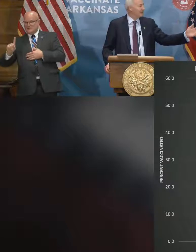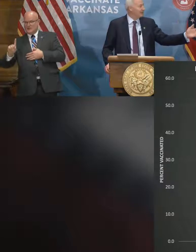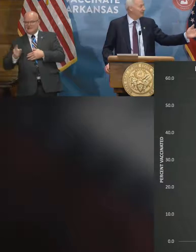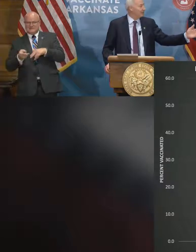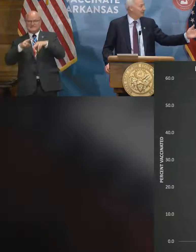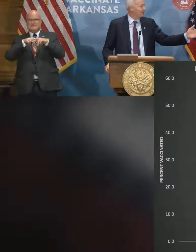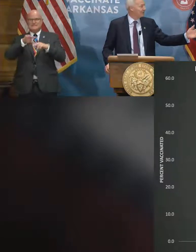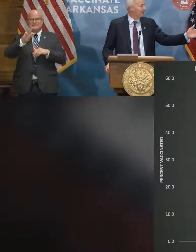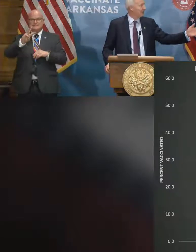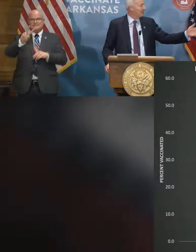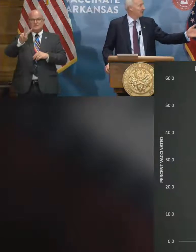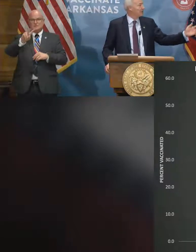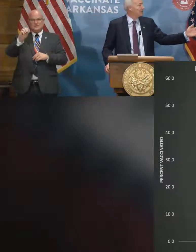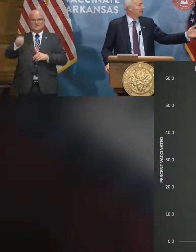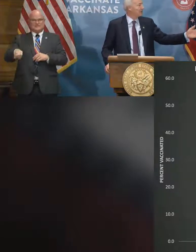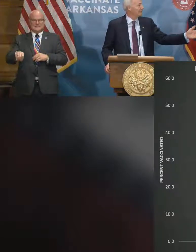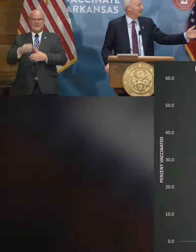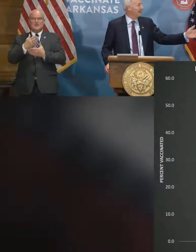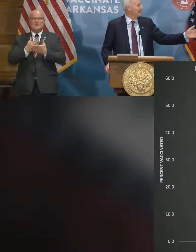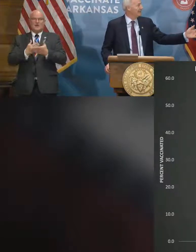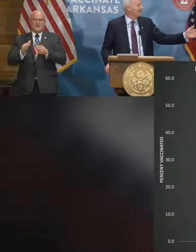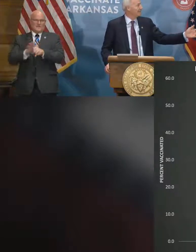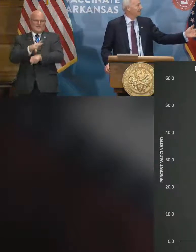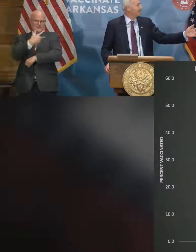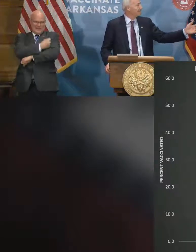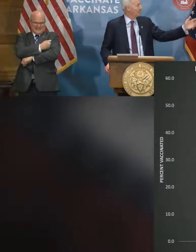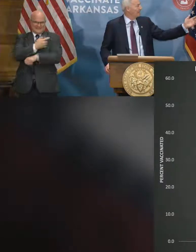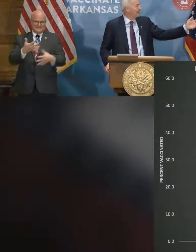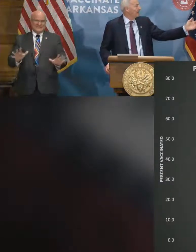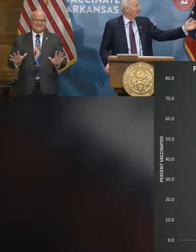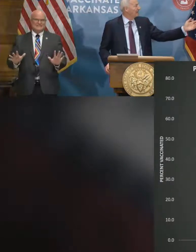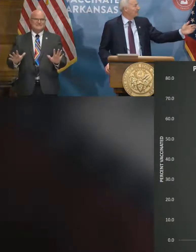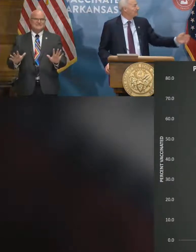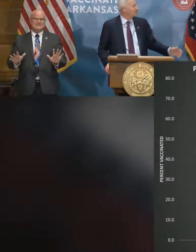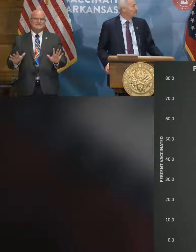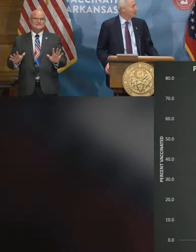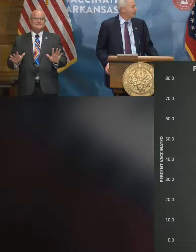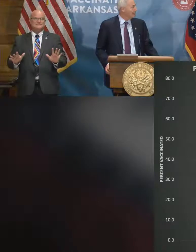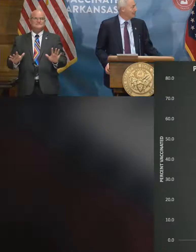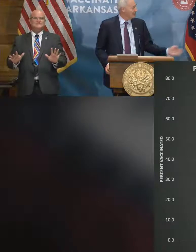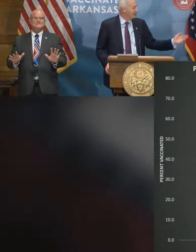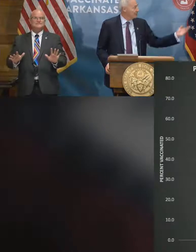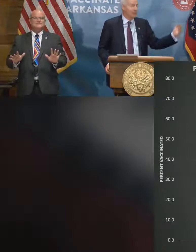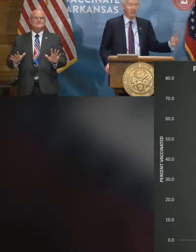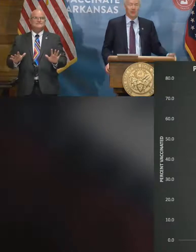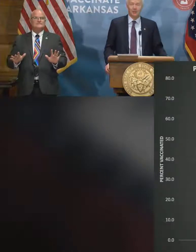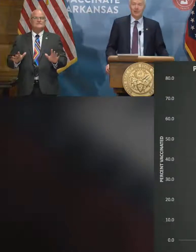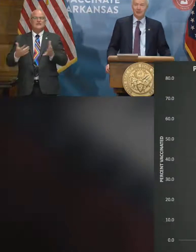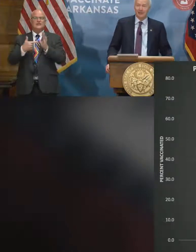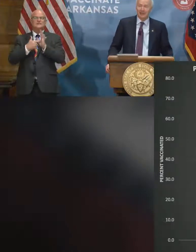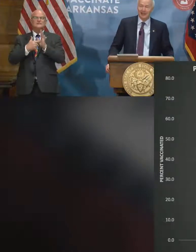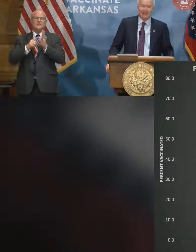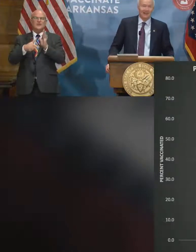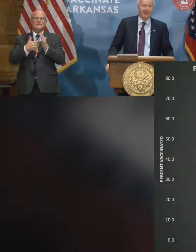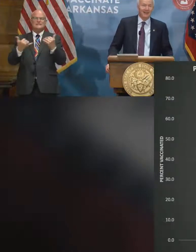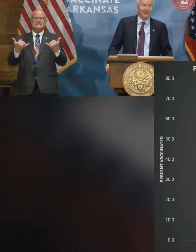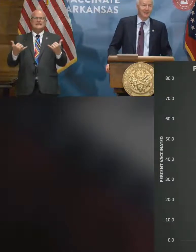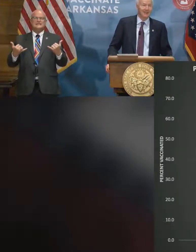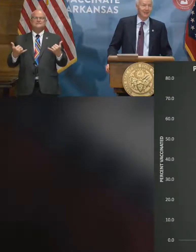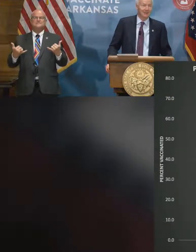up to 62% partially or fully vaccinated. And then just wanted to show this